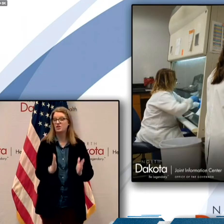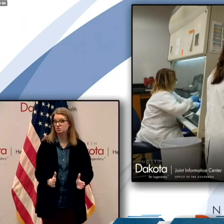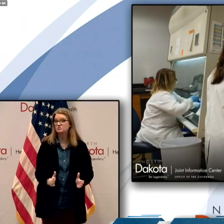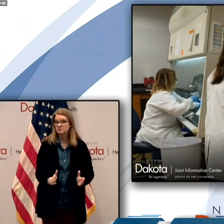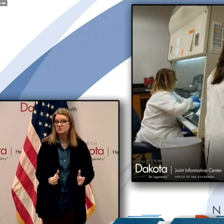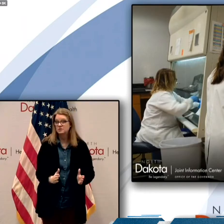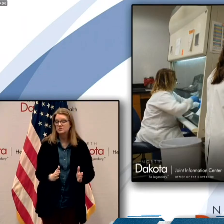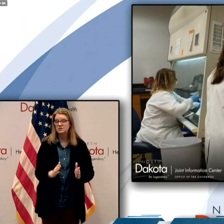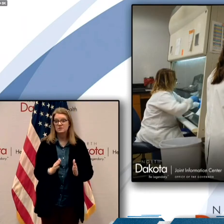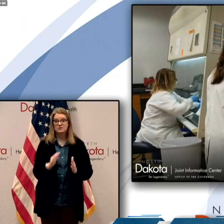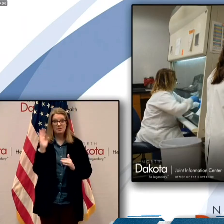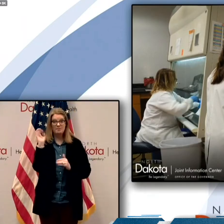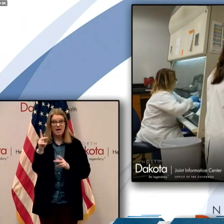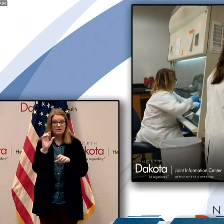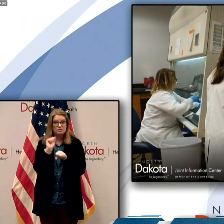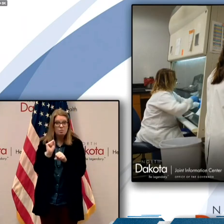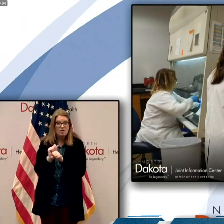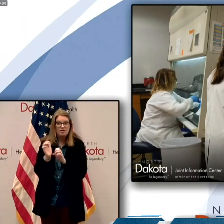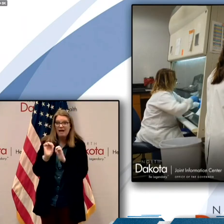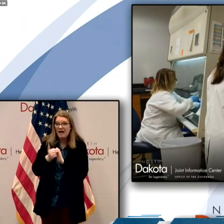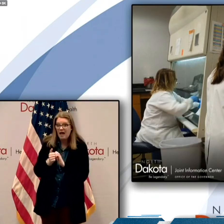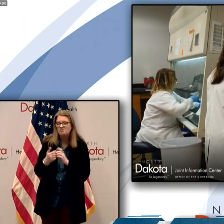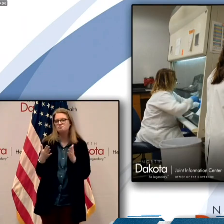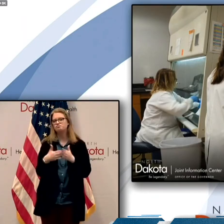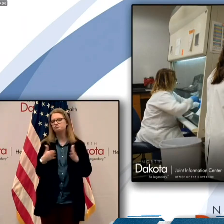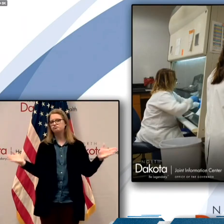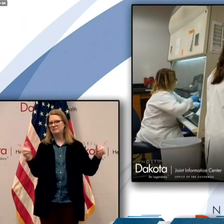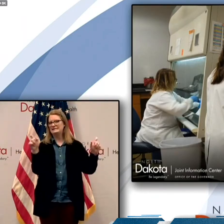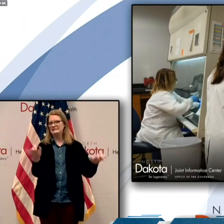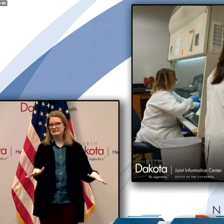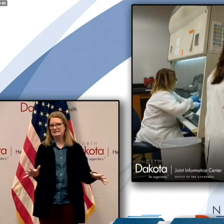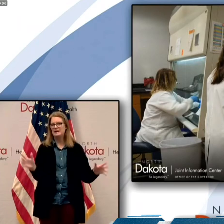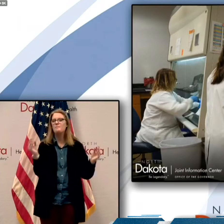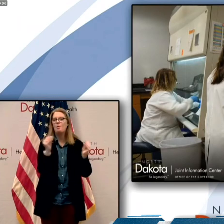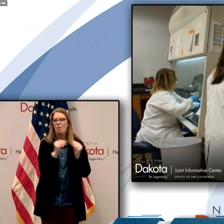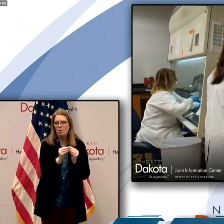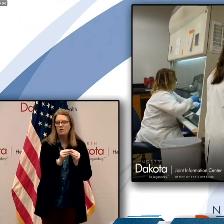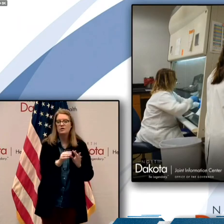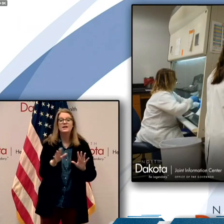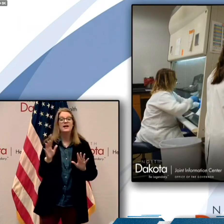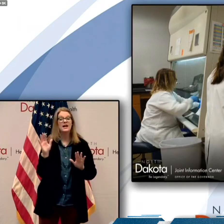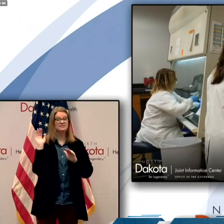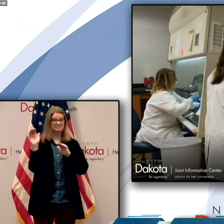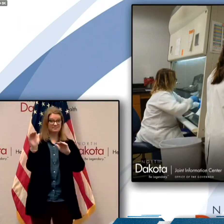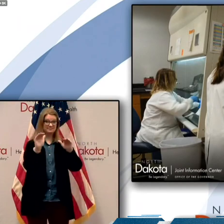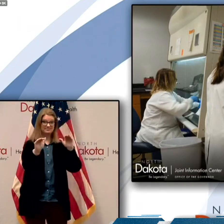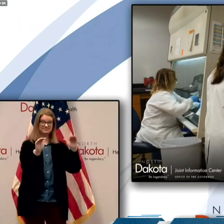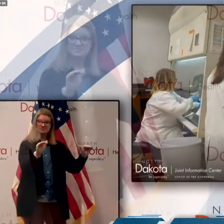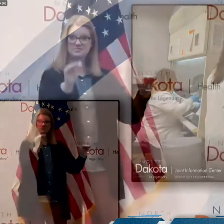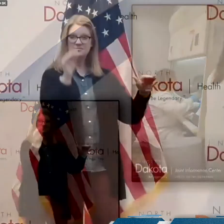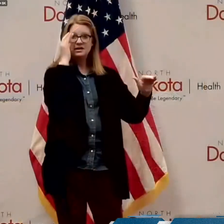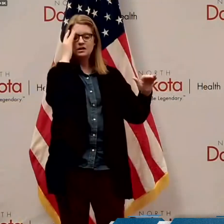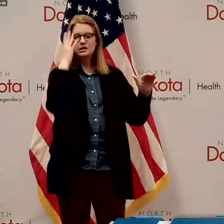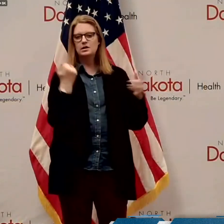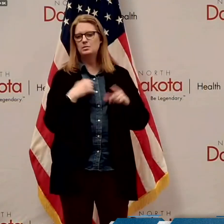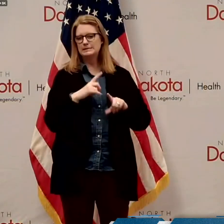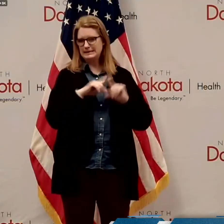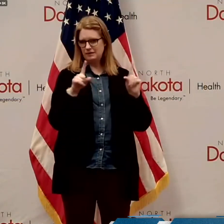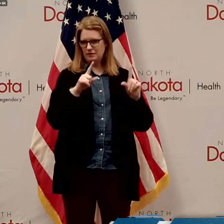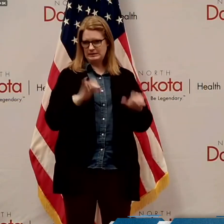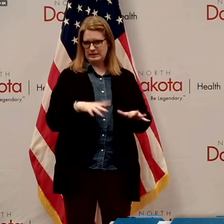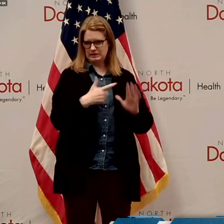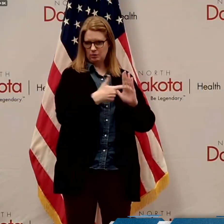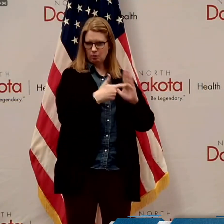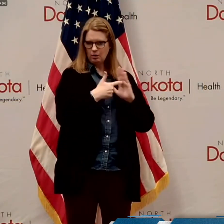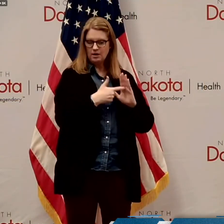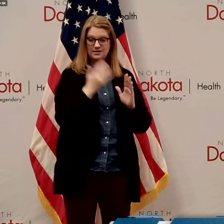to work is with broader testing. I want to make sure that everybody understands that there was different testing criteria when